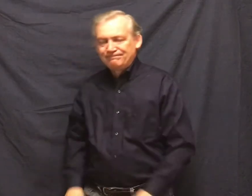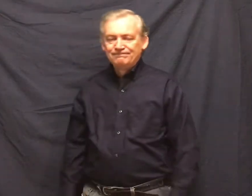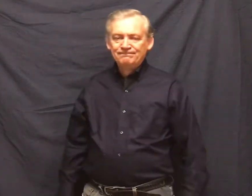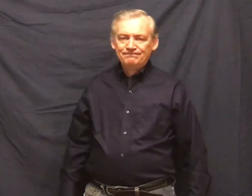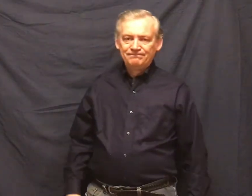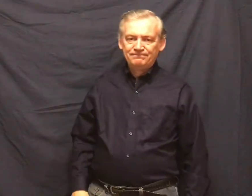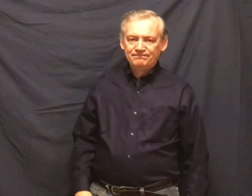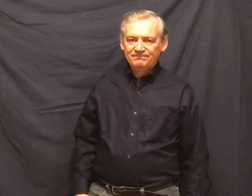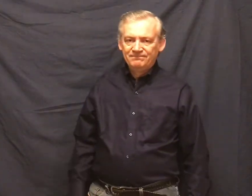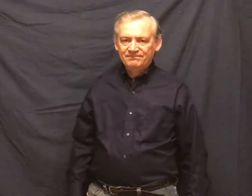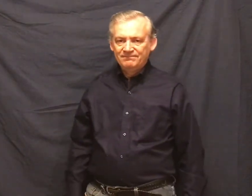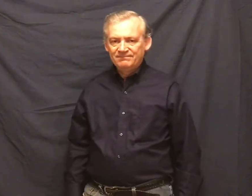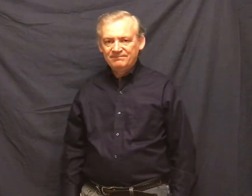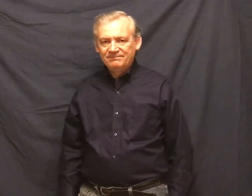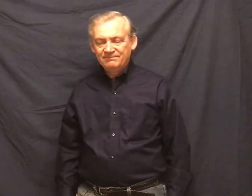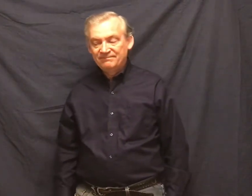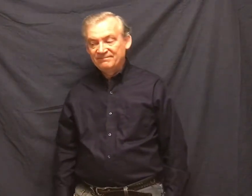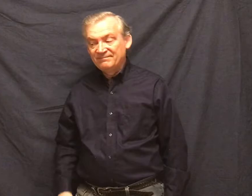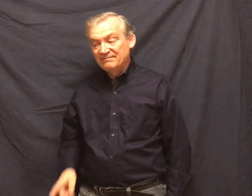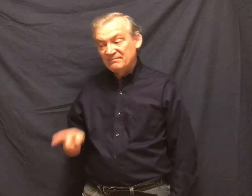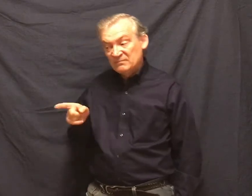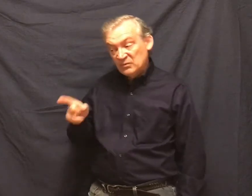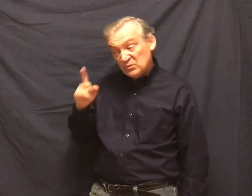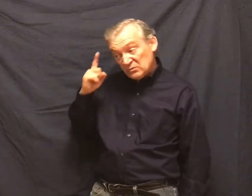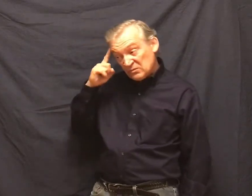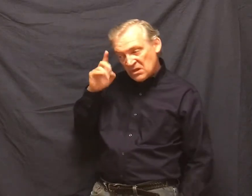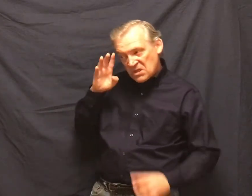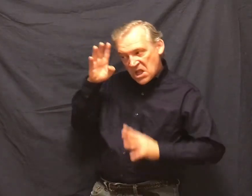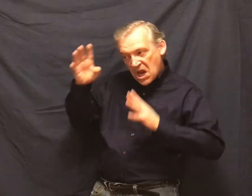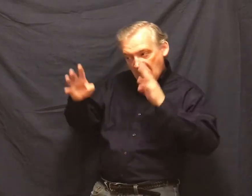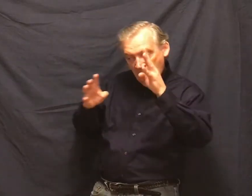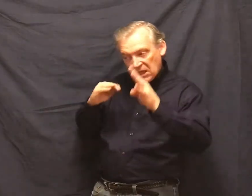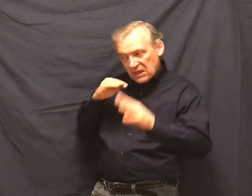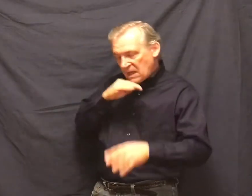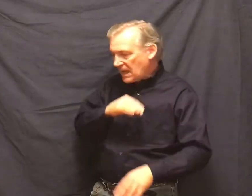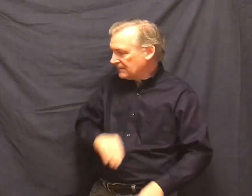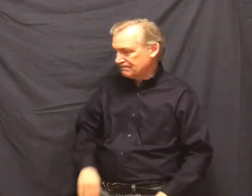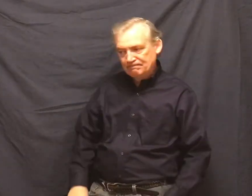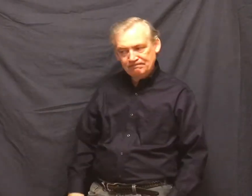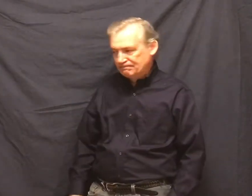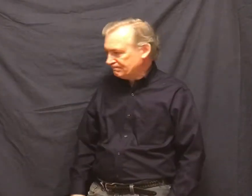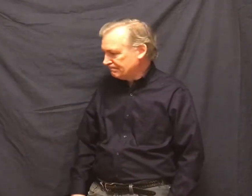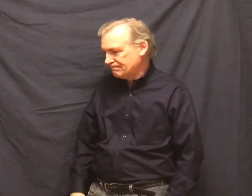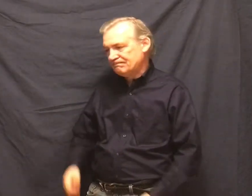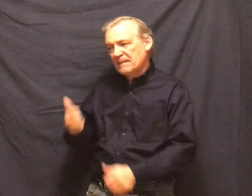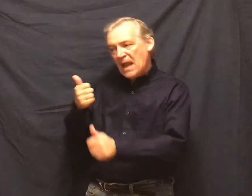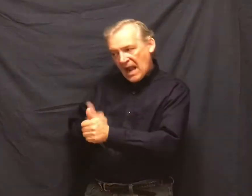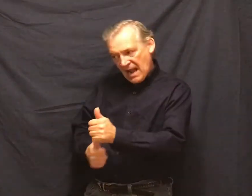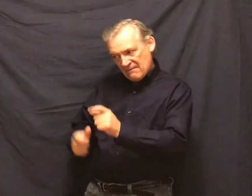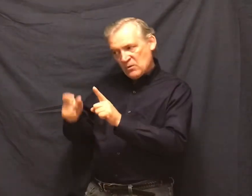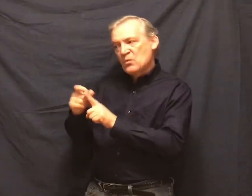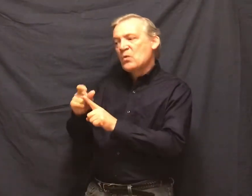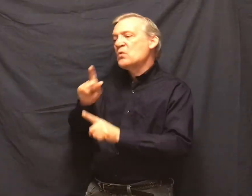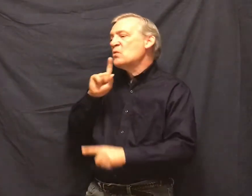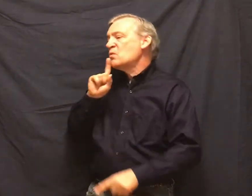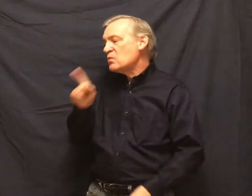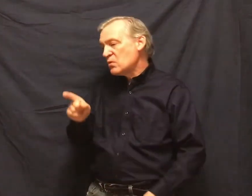You think it's a lie, Lenny said, but it ain't no lie. Every word's the truth, and you can ask George.